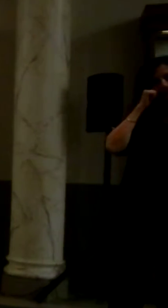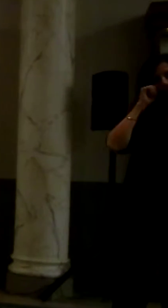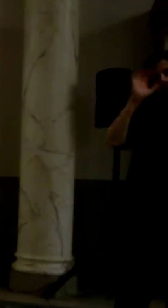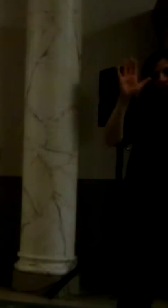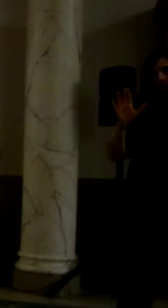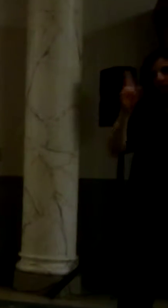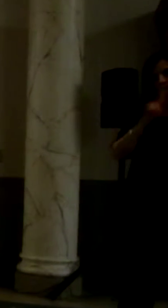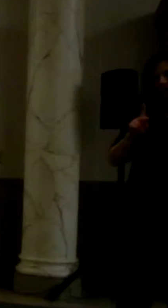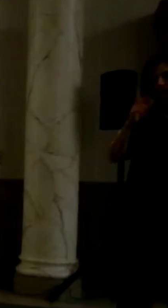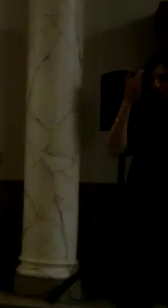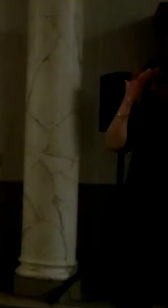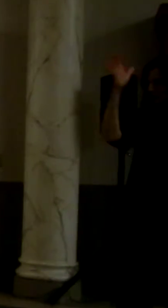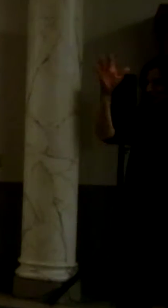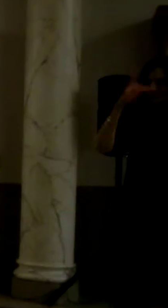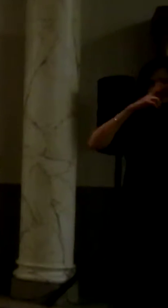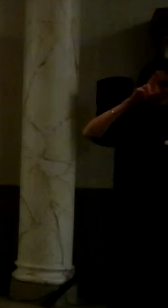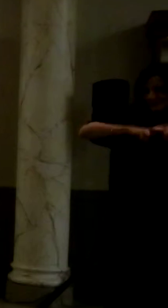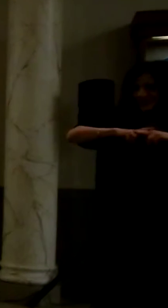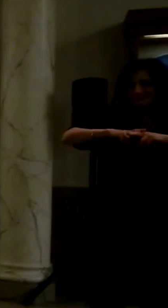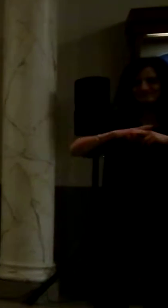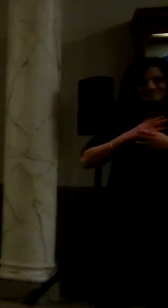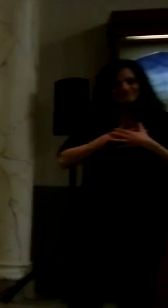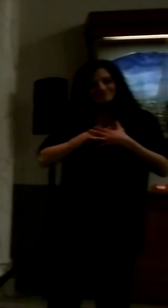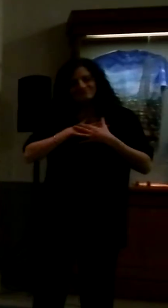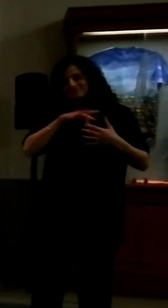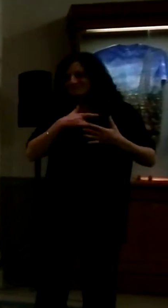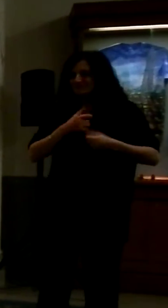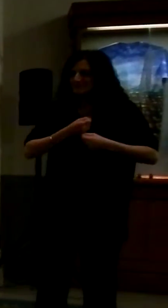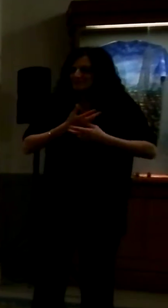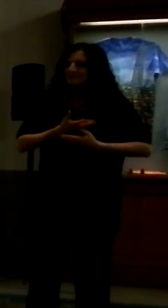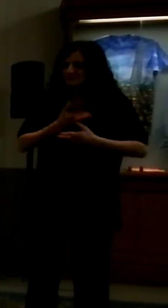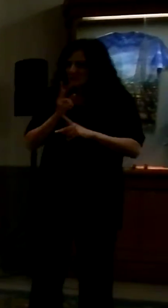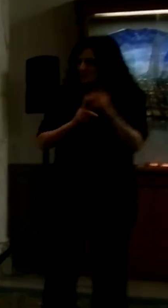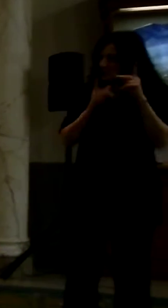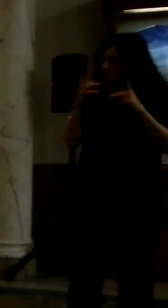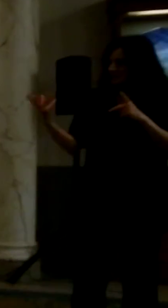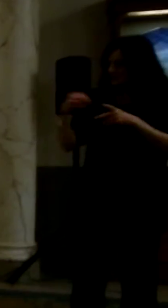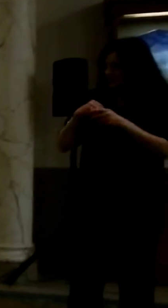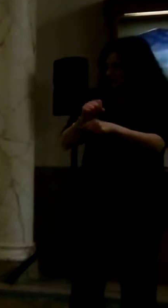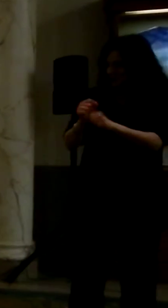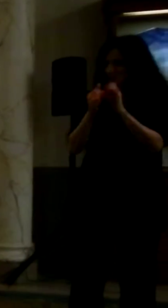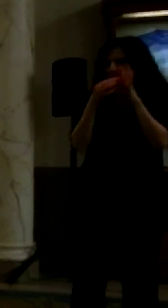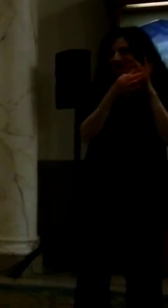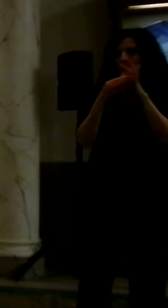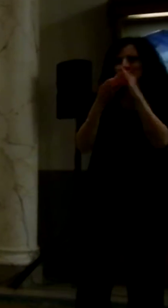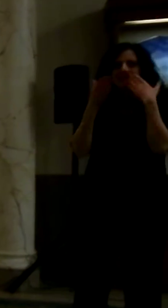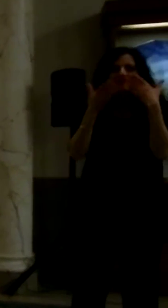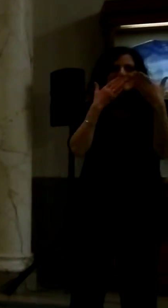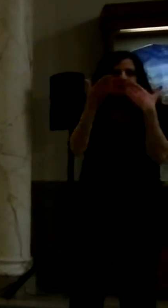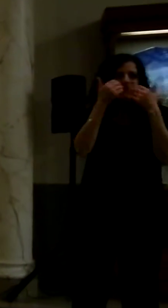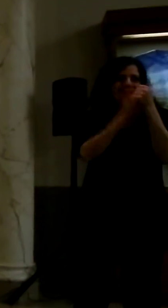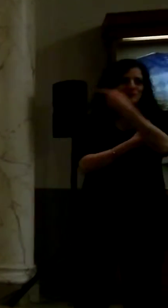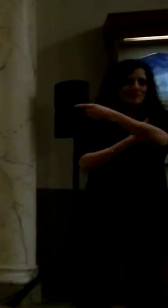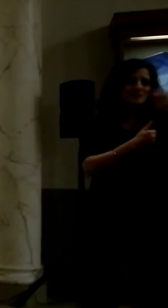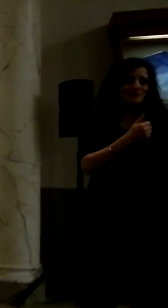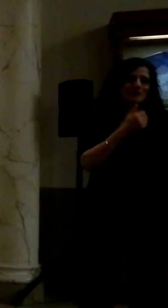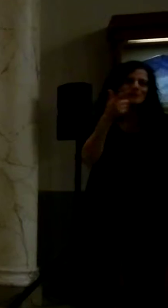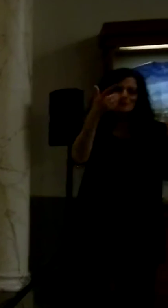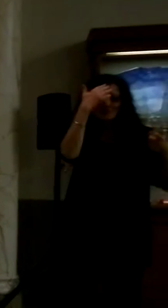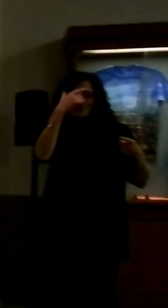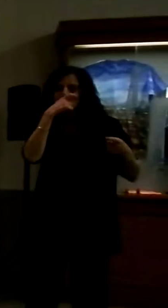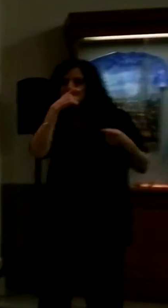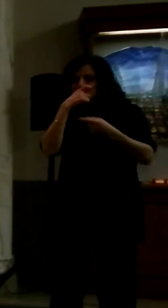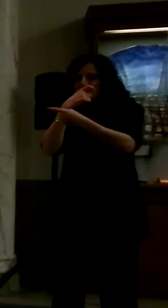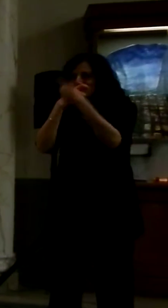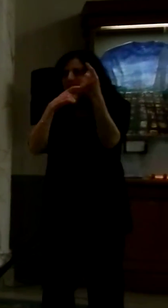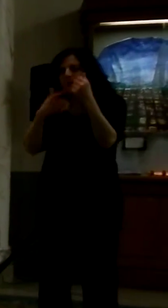dedicated, smart, fun, and compassionate people that I get to work with, and I want to thank every single one of you, you know who you are, for all that. They've been